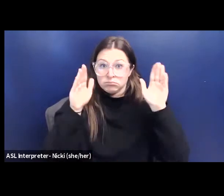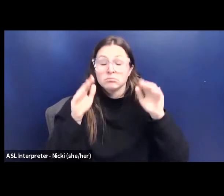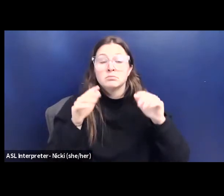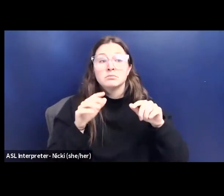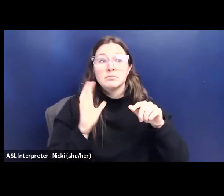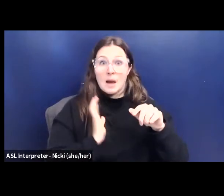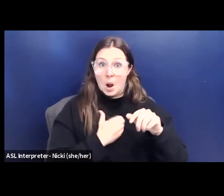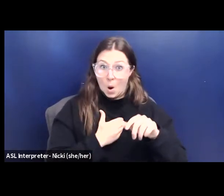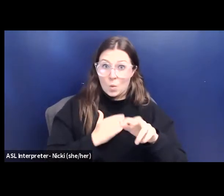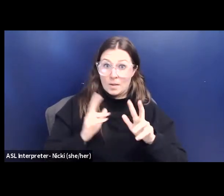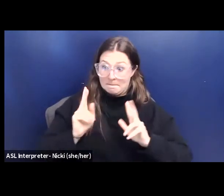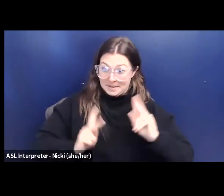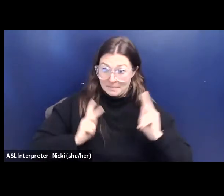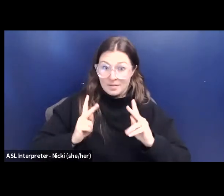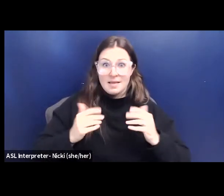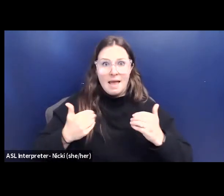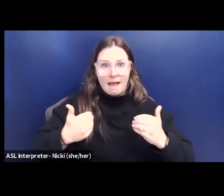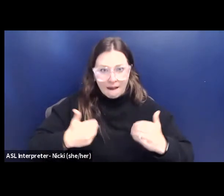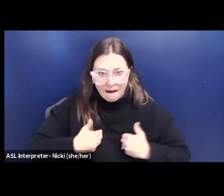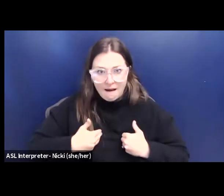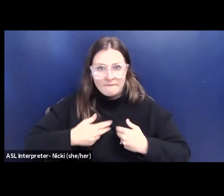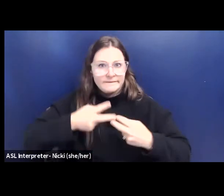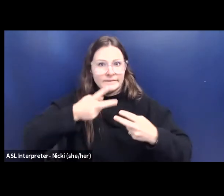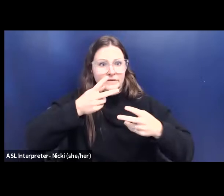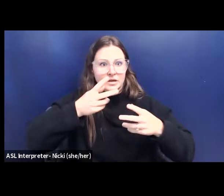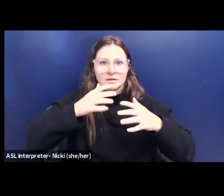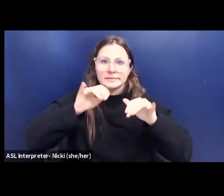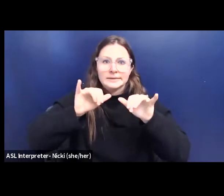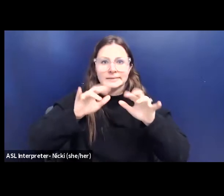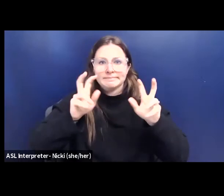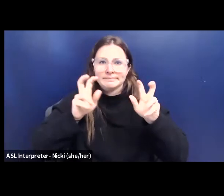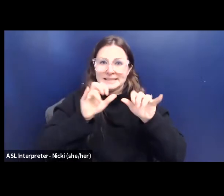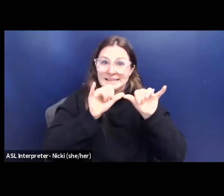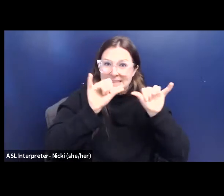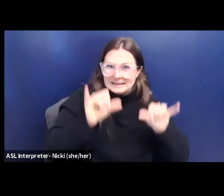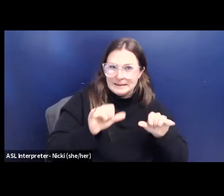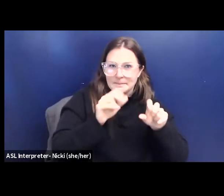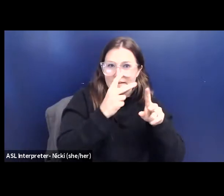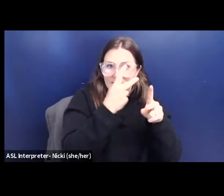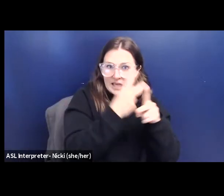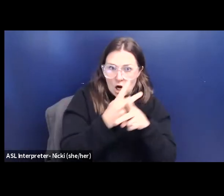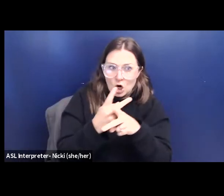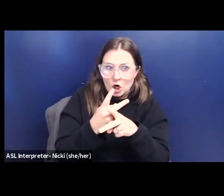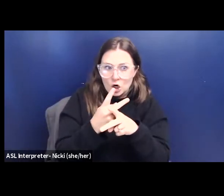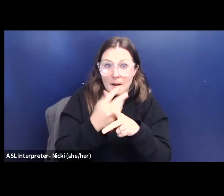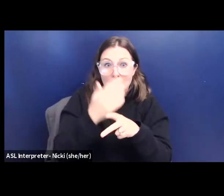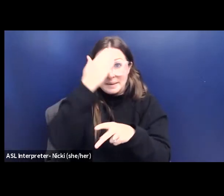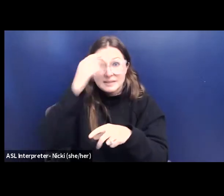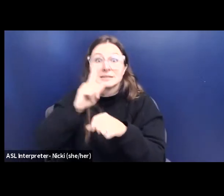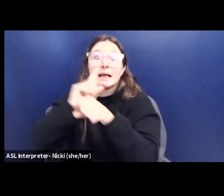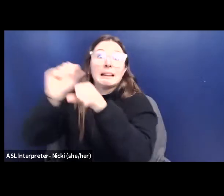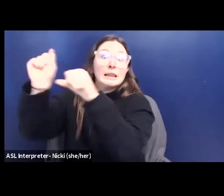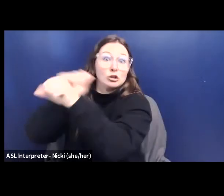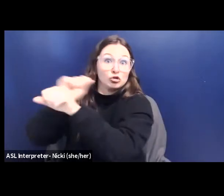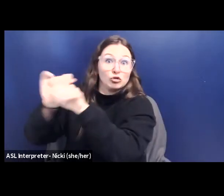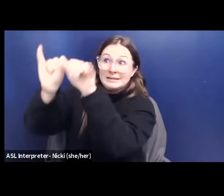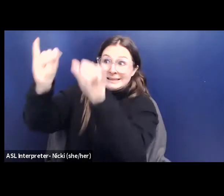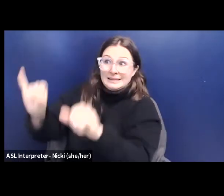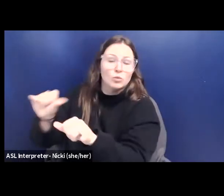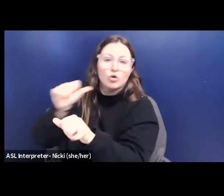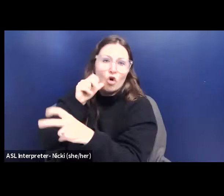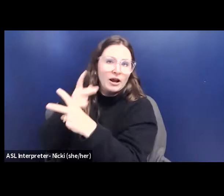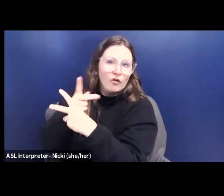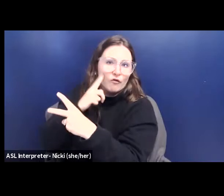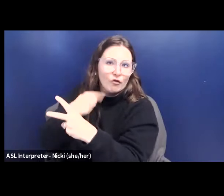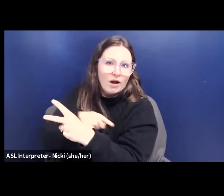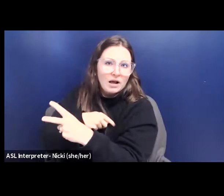had ecosystems of care because literally systems would not care for us, right? And if you think about any